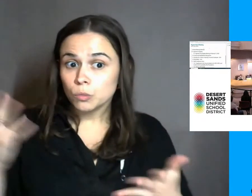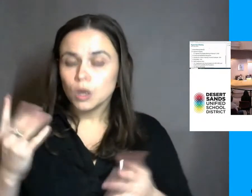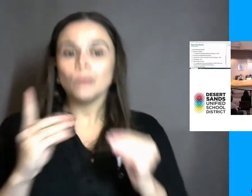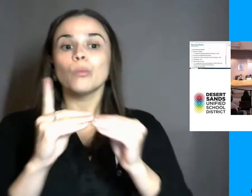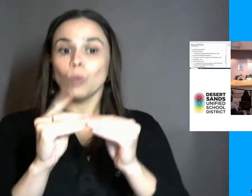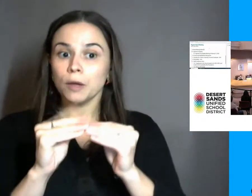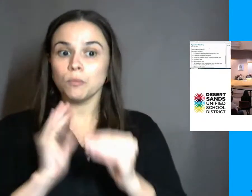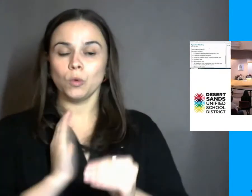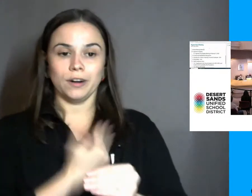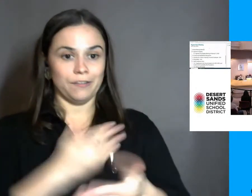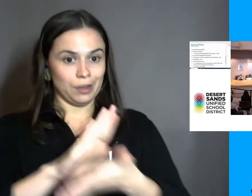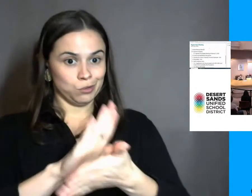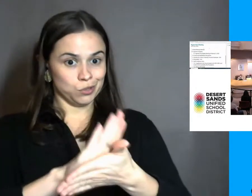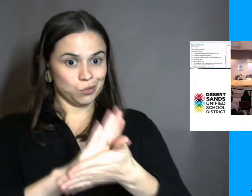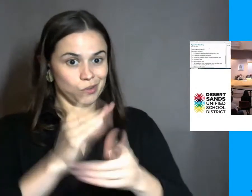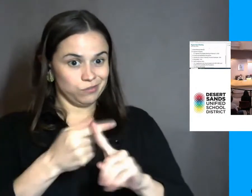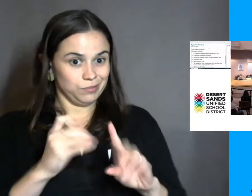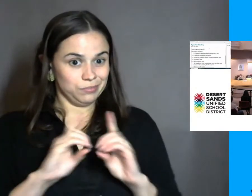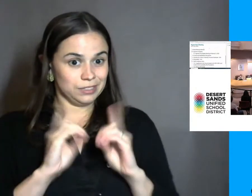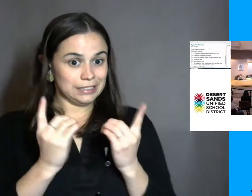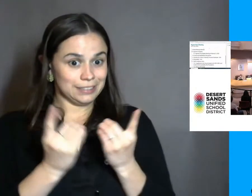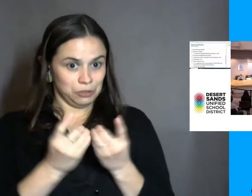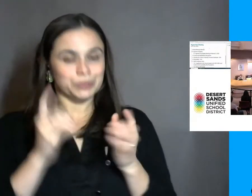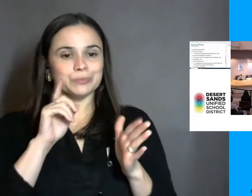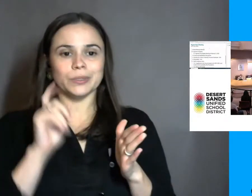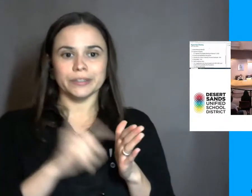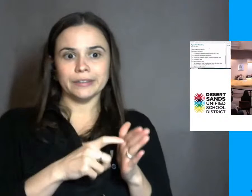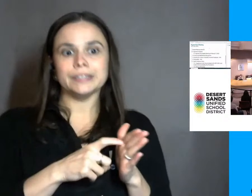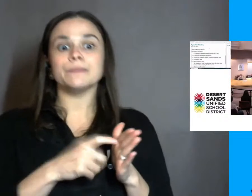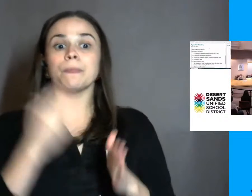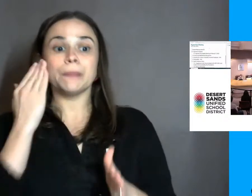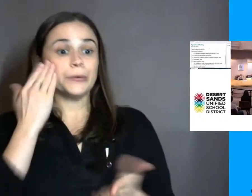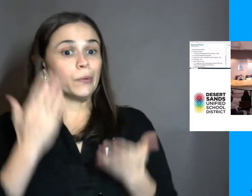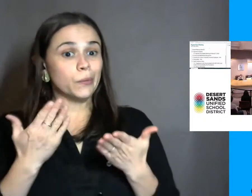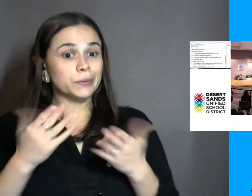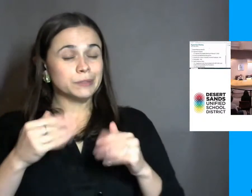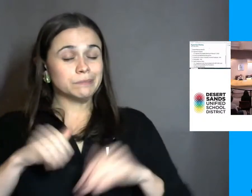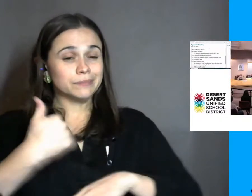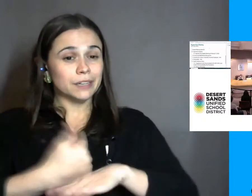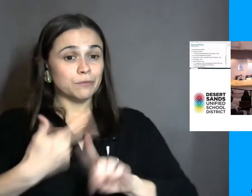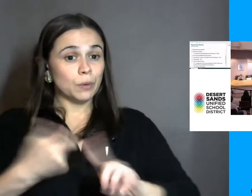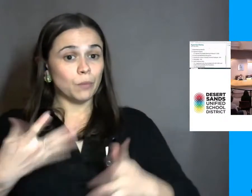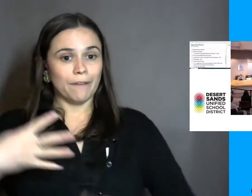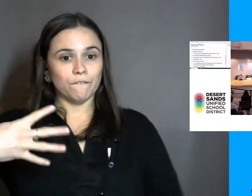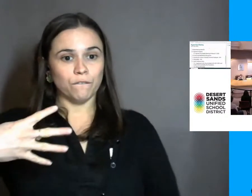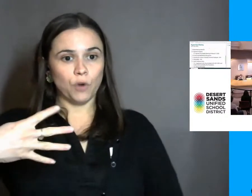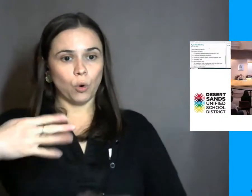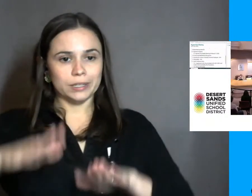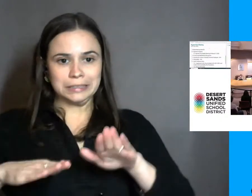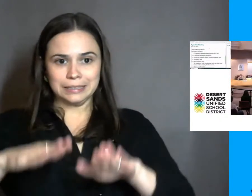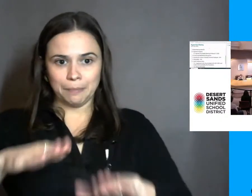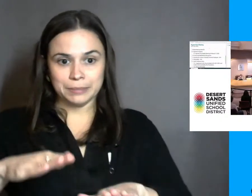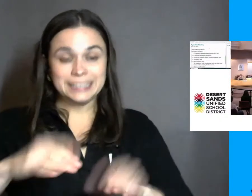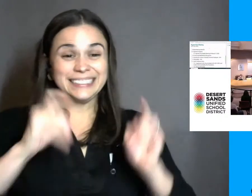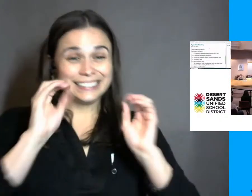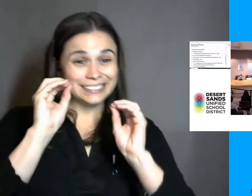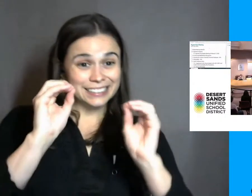recognized. And you may remember it's based on four steps: learn, the teaching of digital